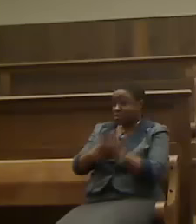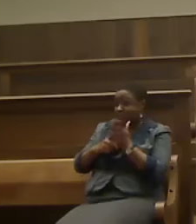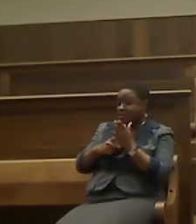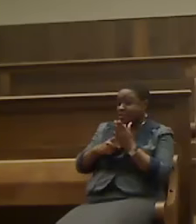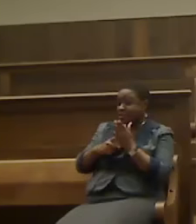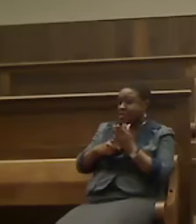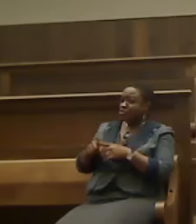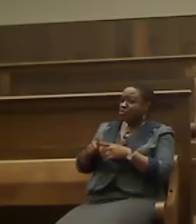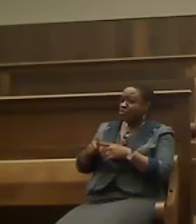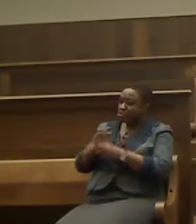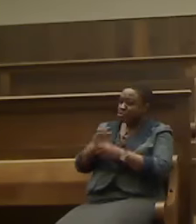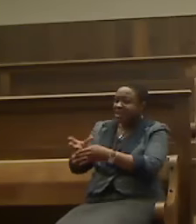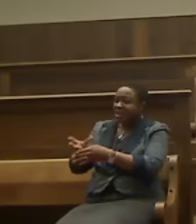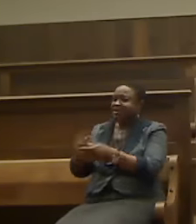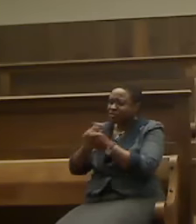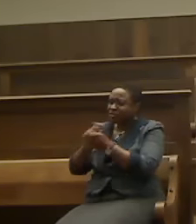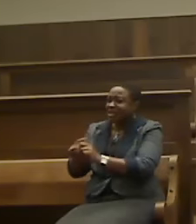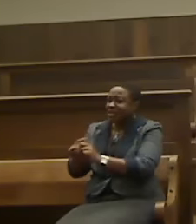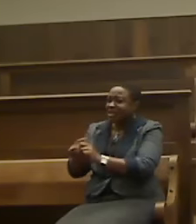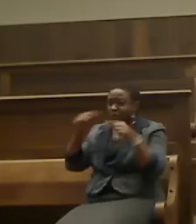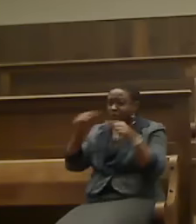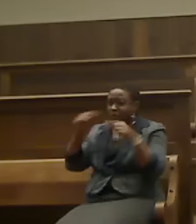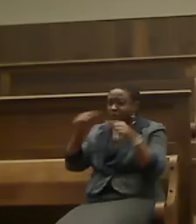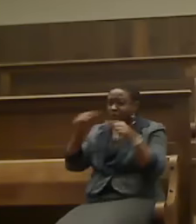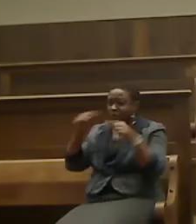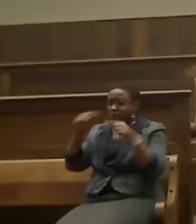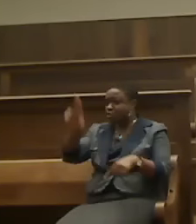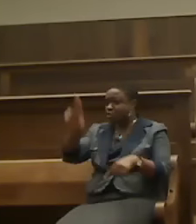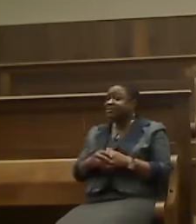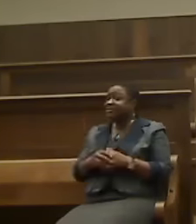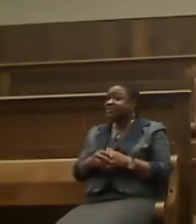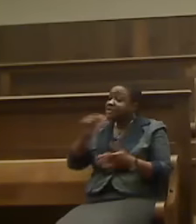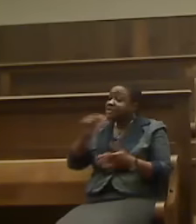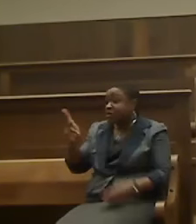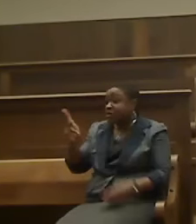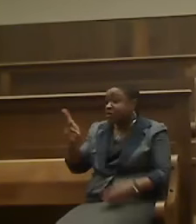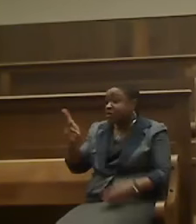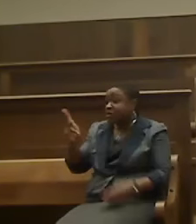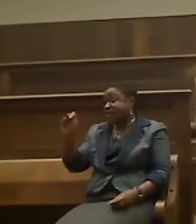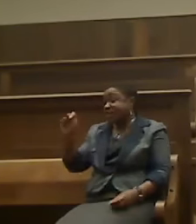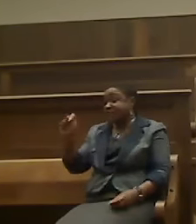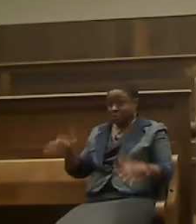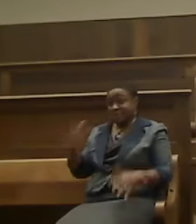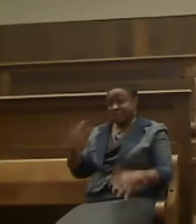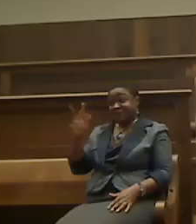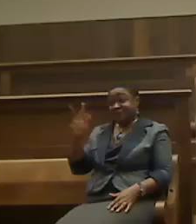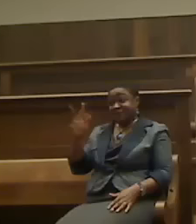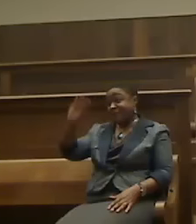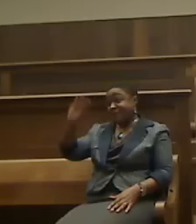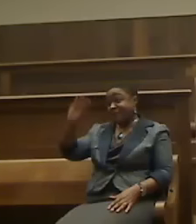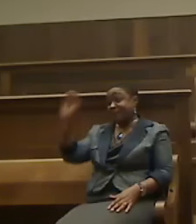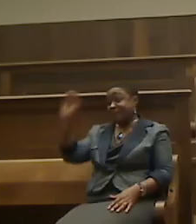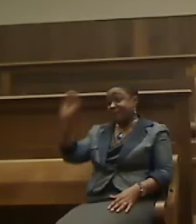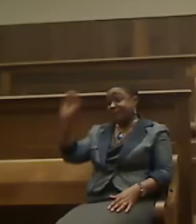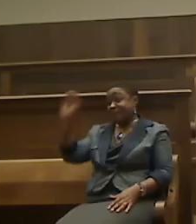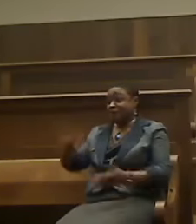to create a tipping point on GMOs in the US? It's not a vote. But Kraft does not have to see a 51% drop in market share to say, I think we